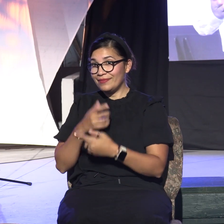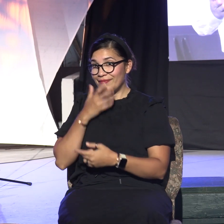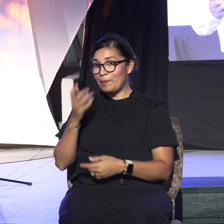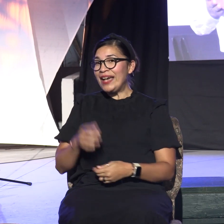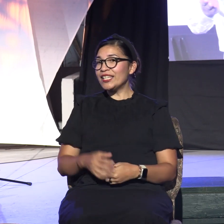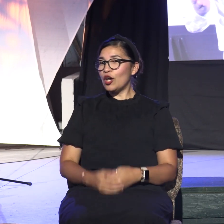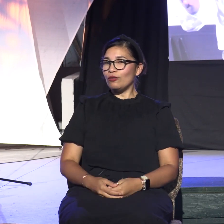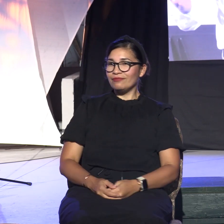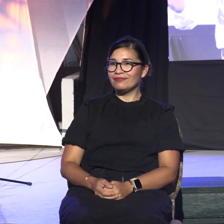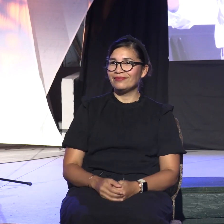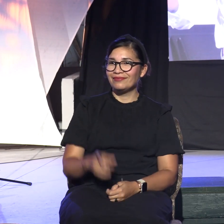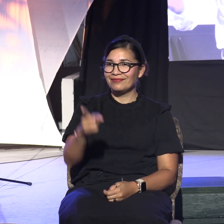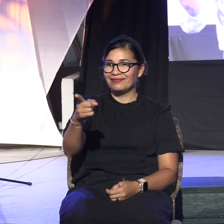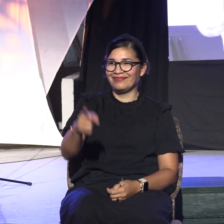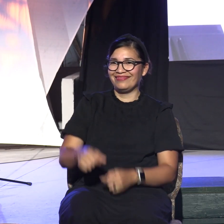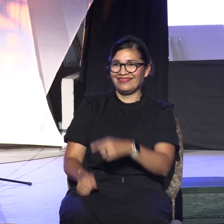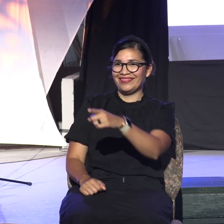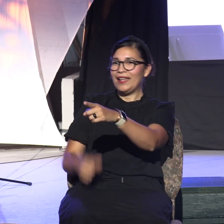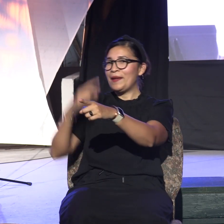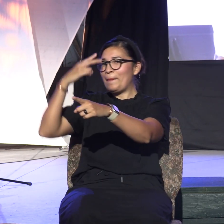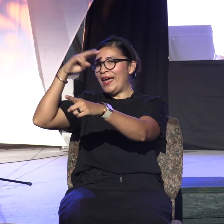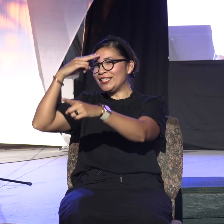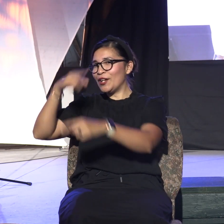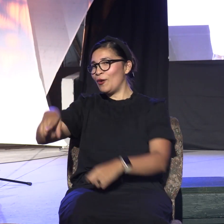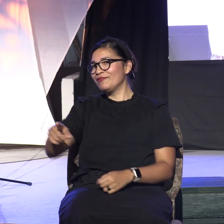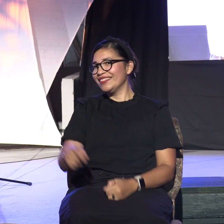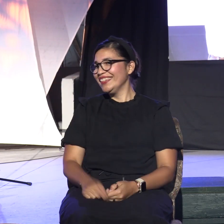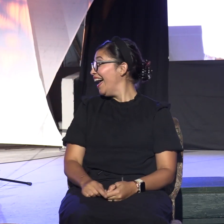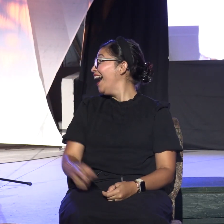It's Mexico. I don't think that was it.